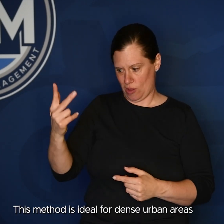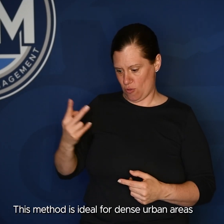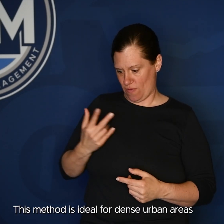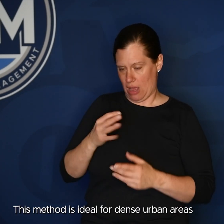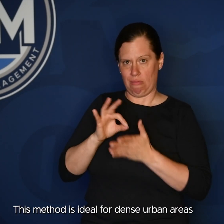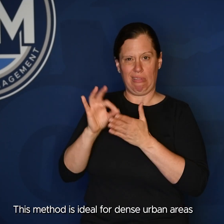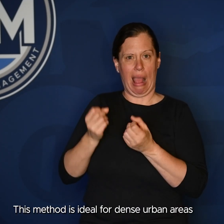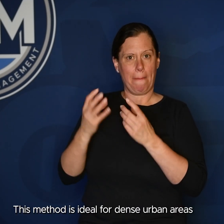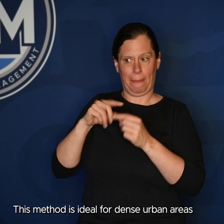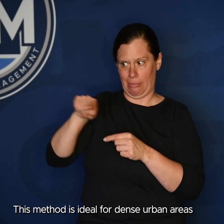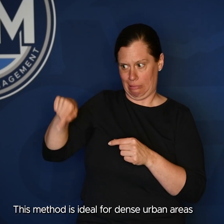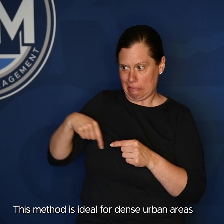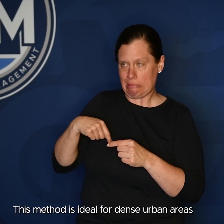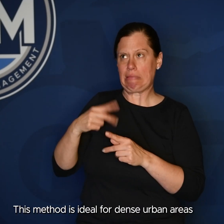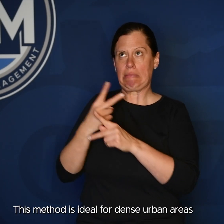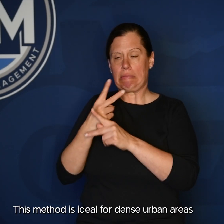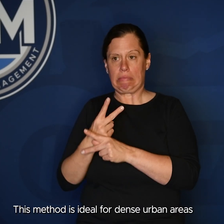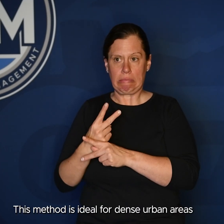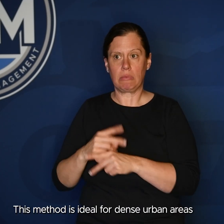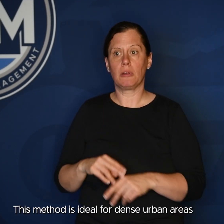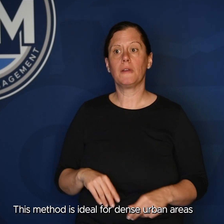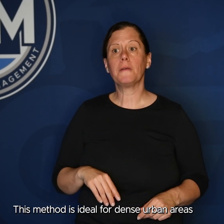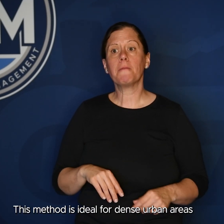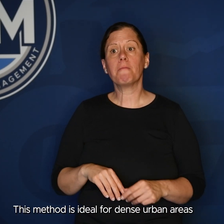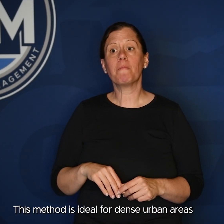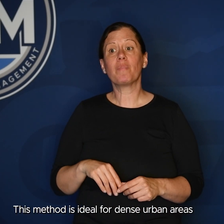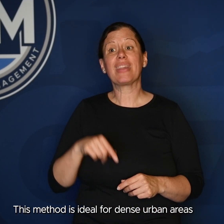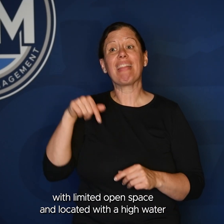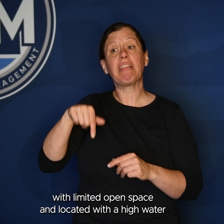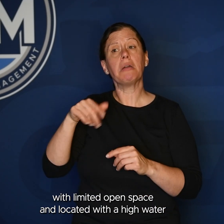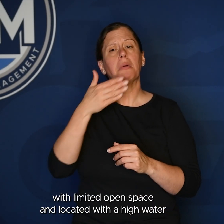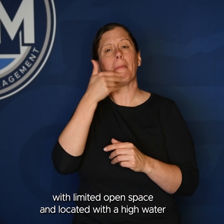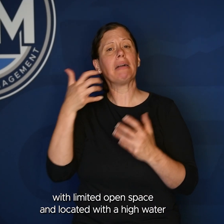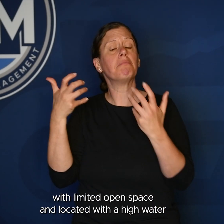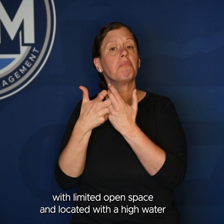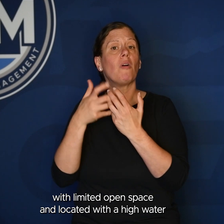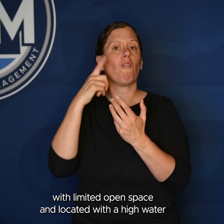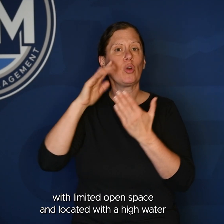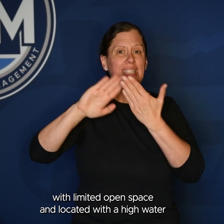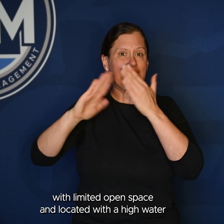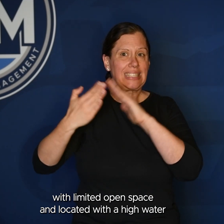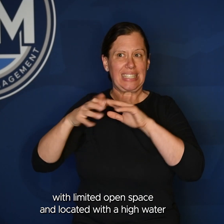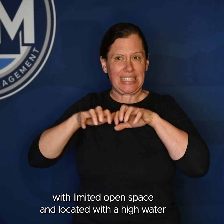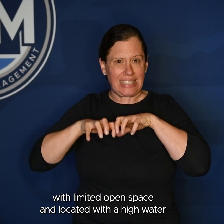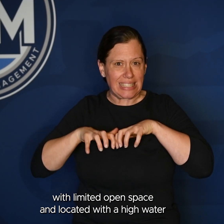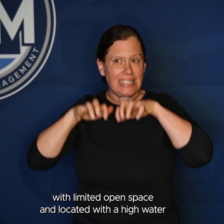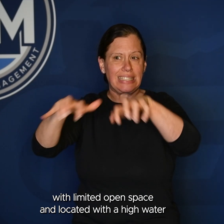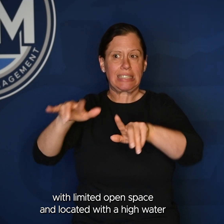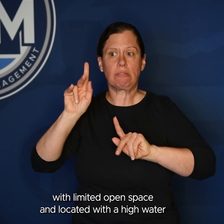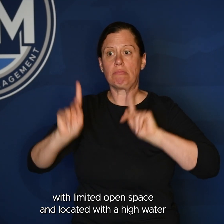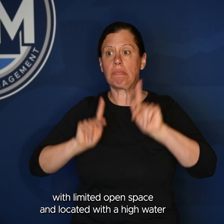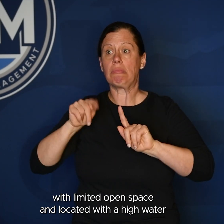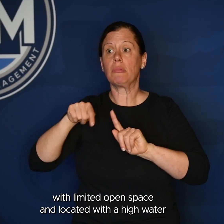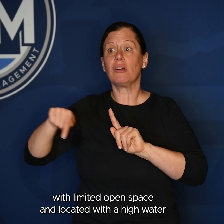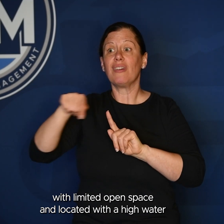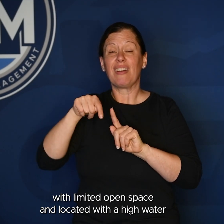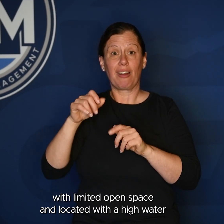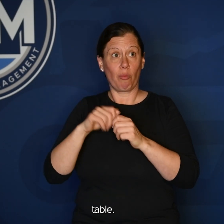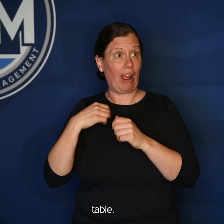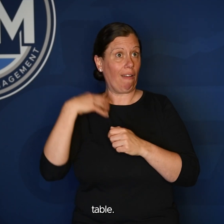This method is ideal for dense urban areas with limited open space and located with a high water table.